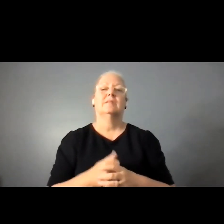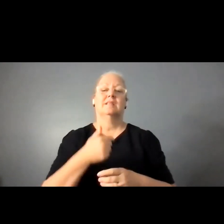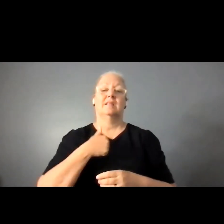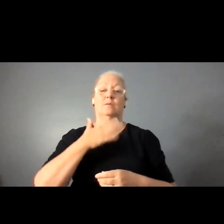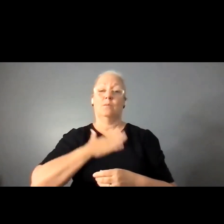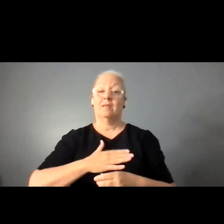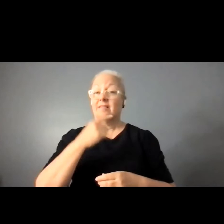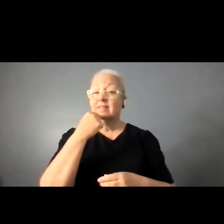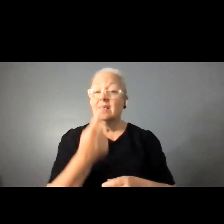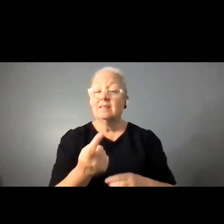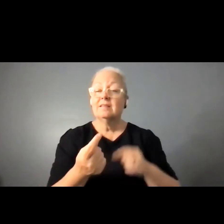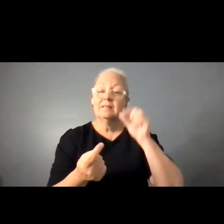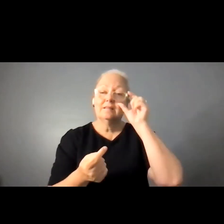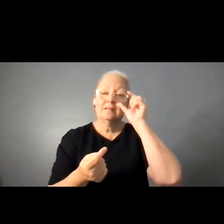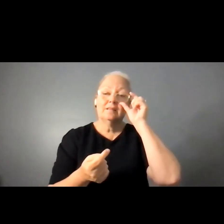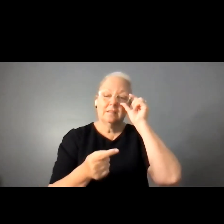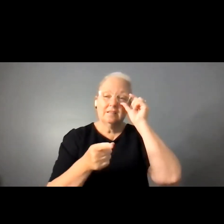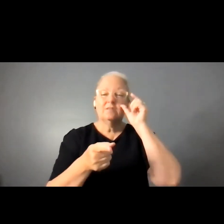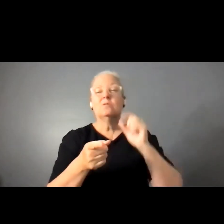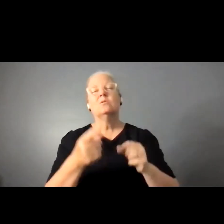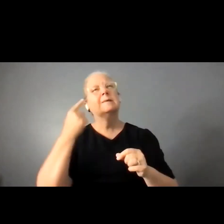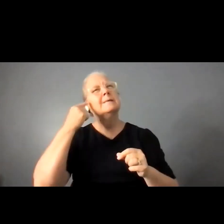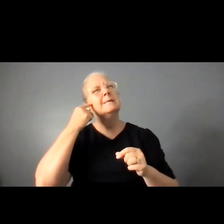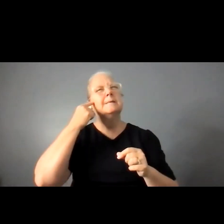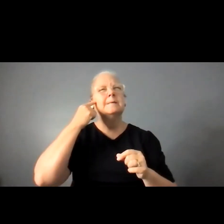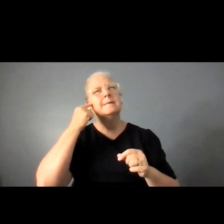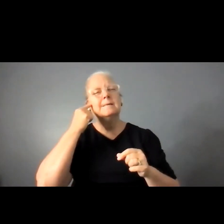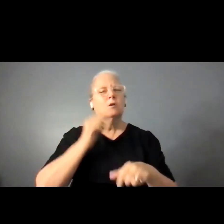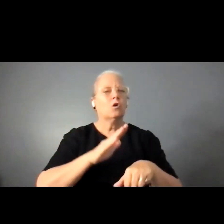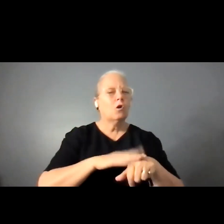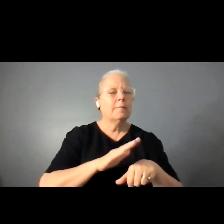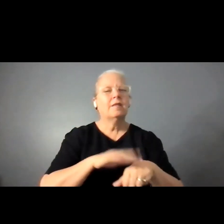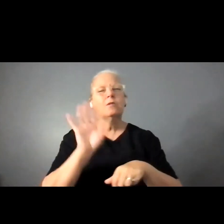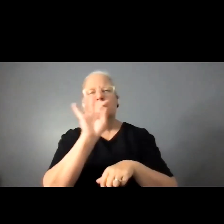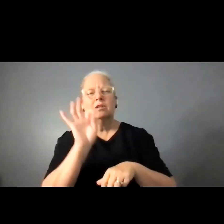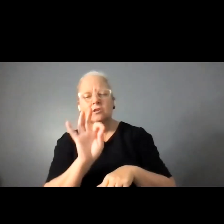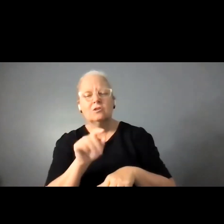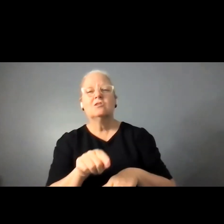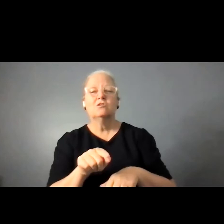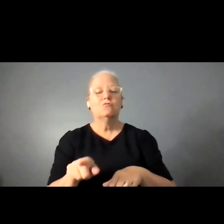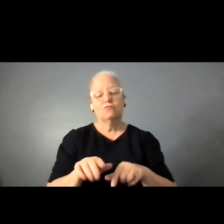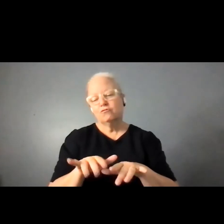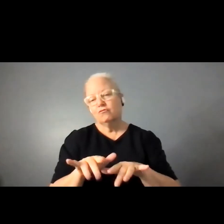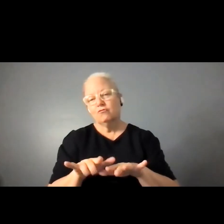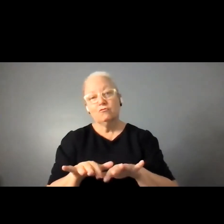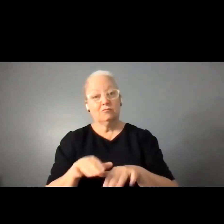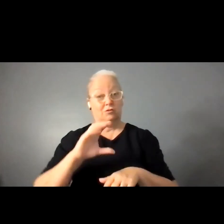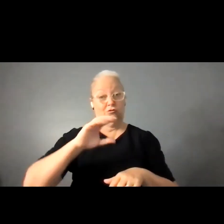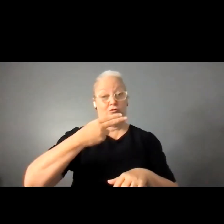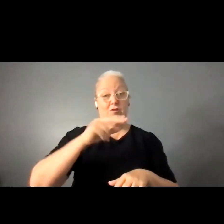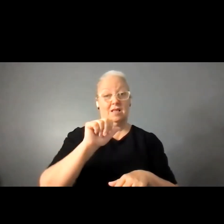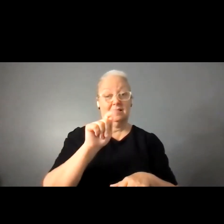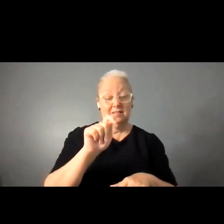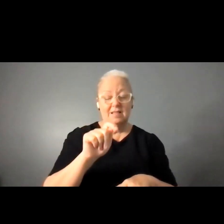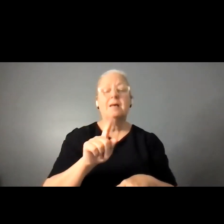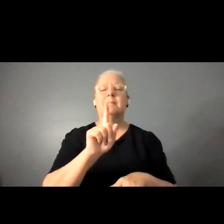please write in the chat, write your comments in the chat. And now I'd like to read the answers, but I'd also like to hear from Abbas. What